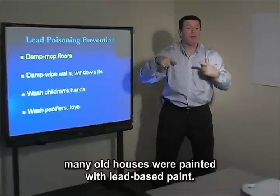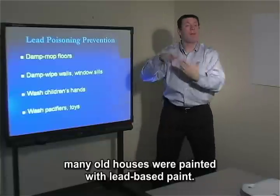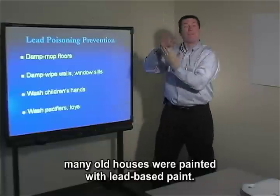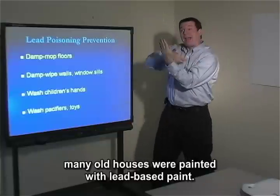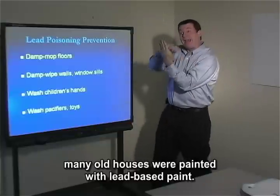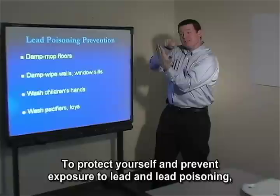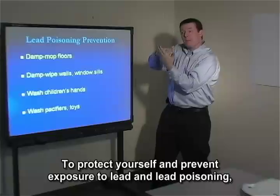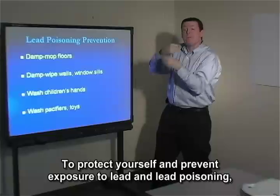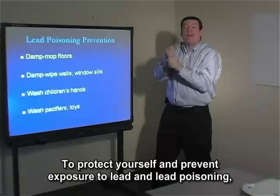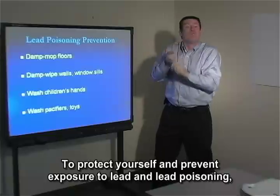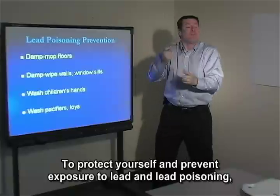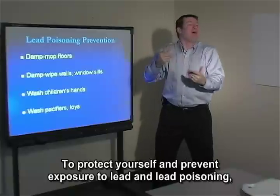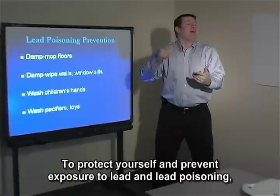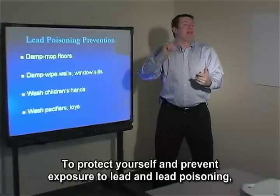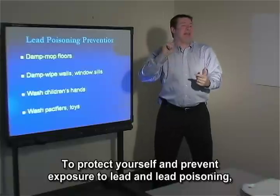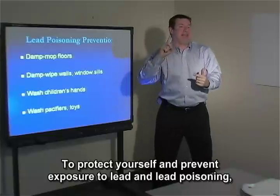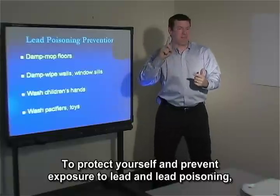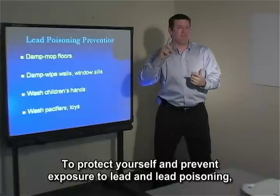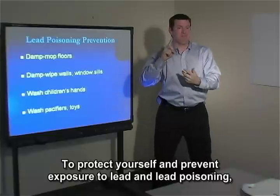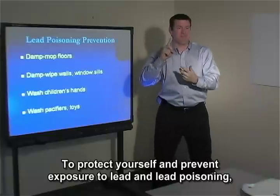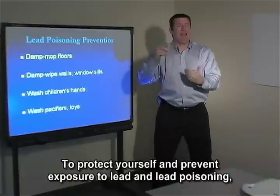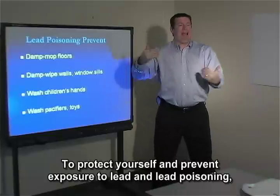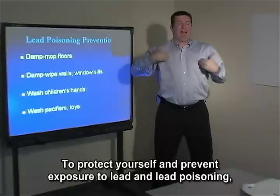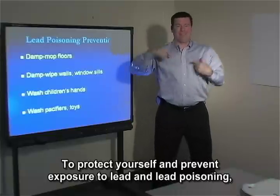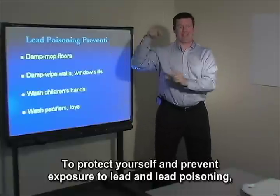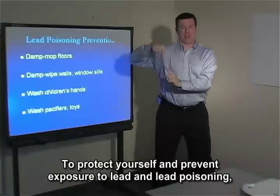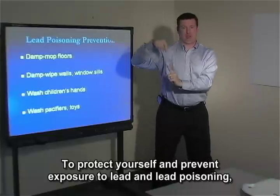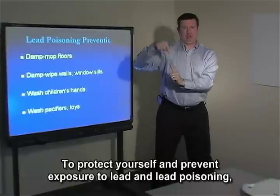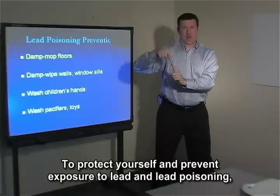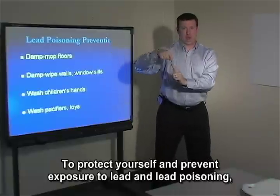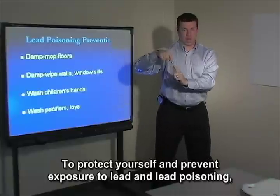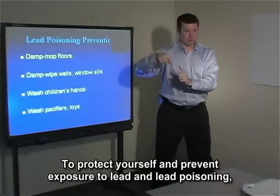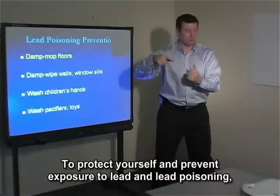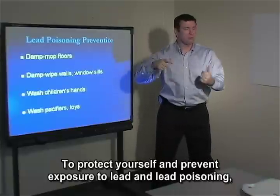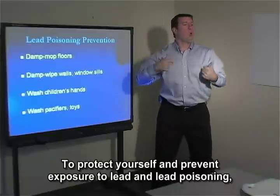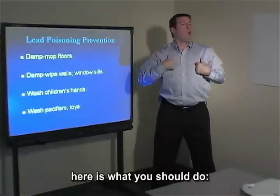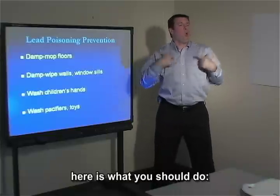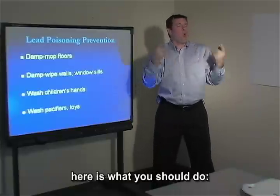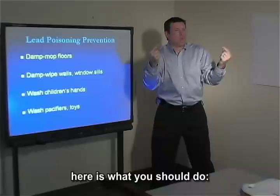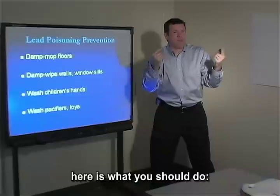To protect yourself and prevent exposure to lead and lead poisoning, here's what you should do.